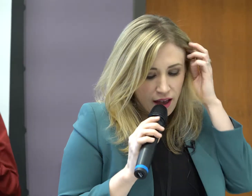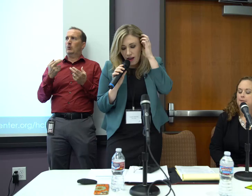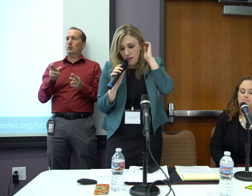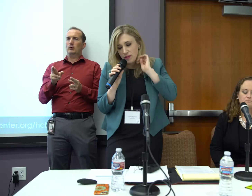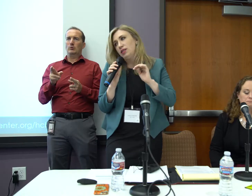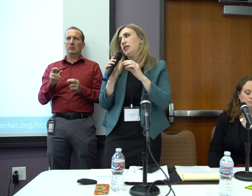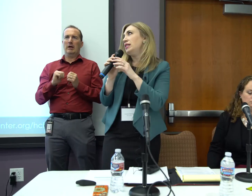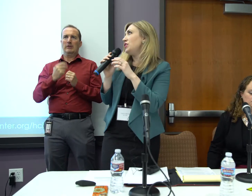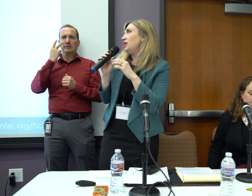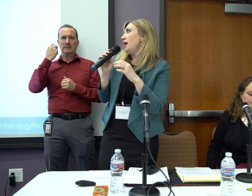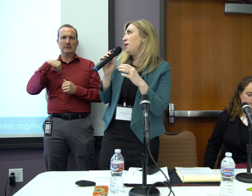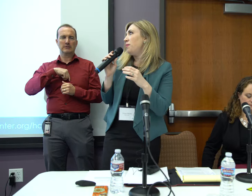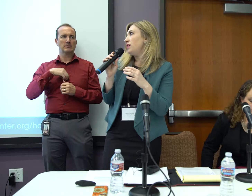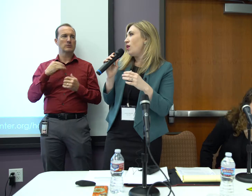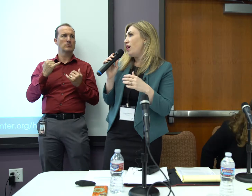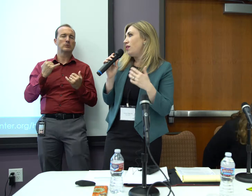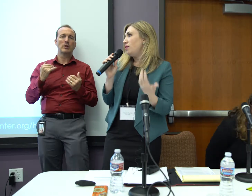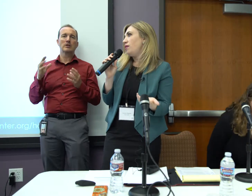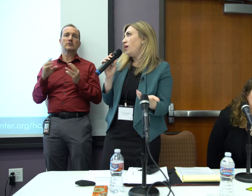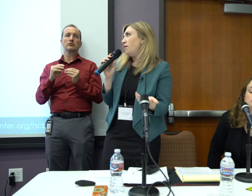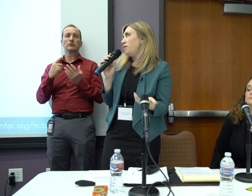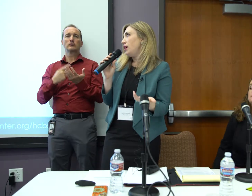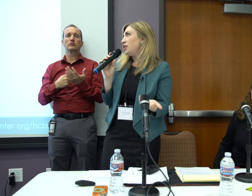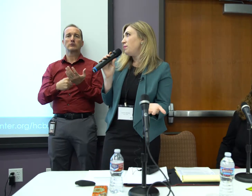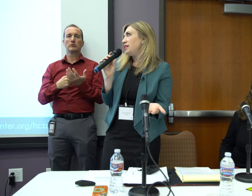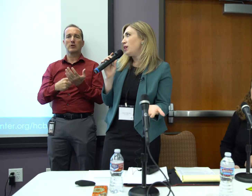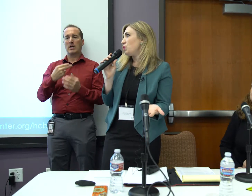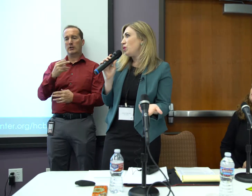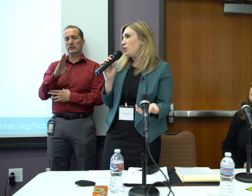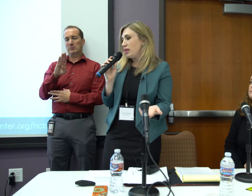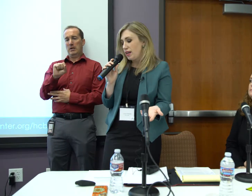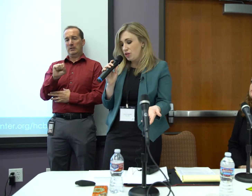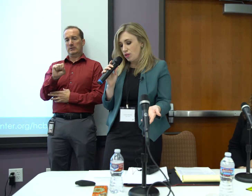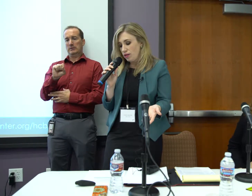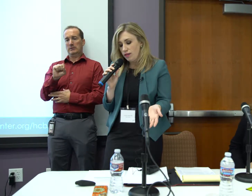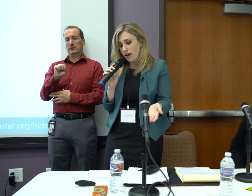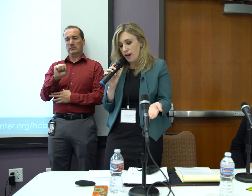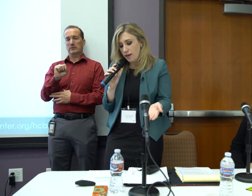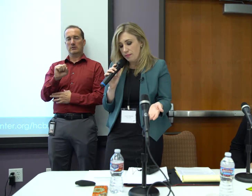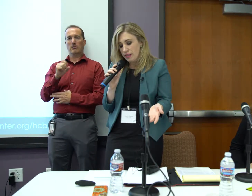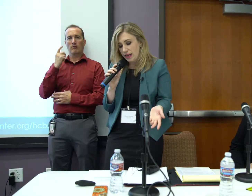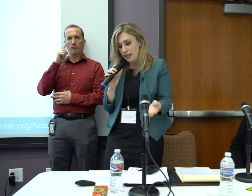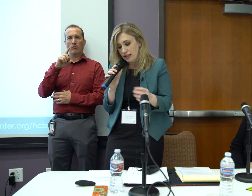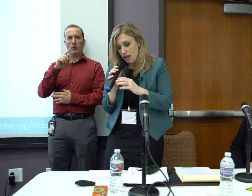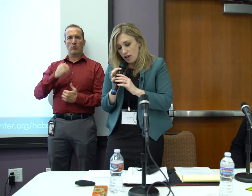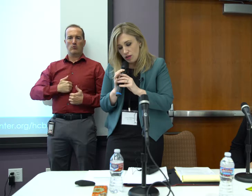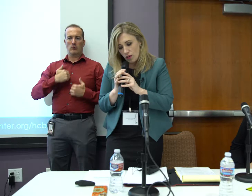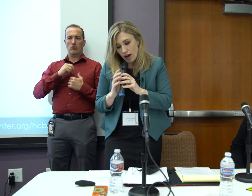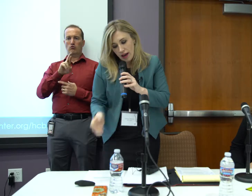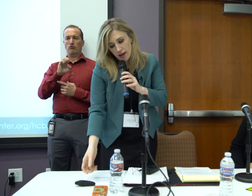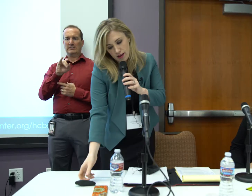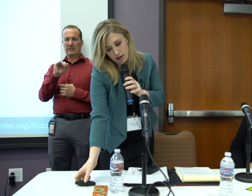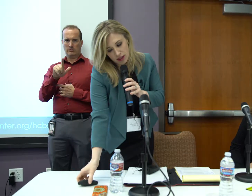So today's session is on the HCBS settings rule in residential settings.